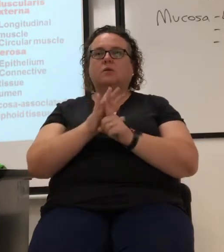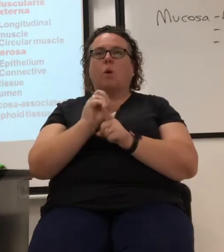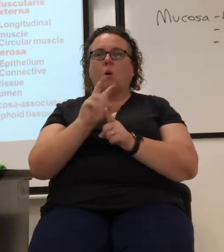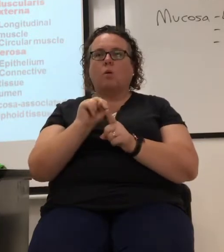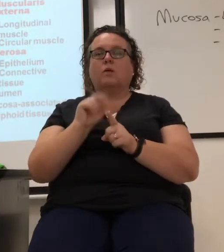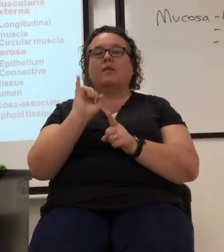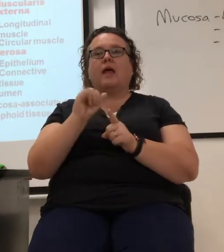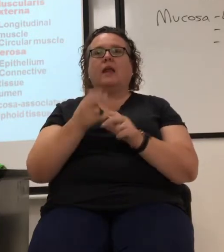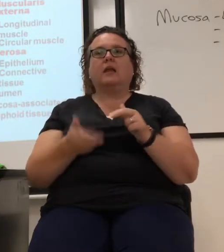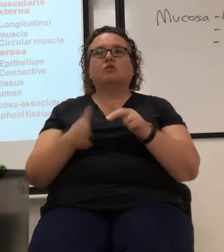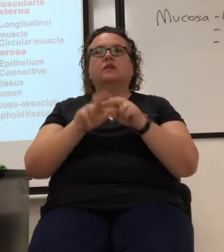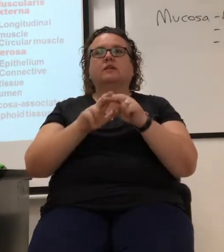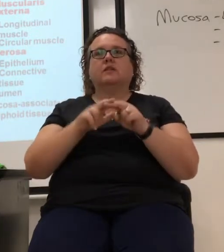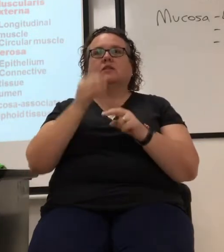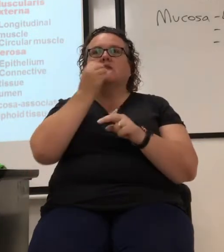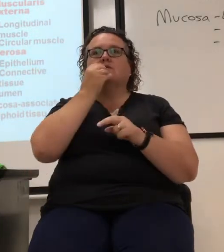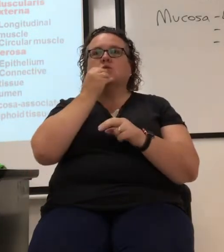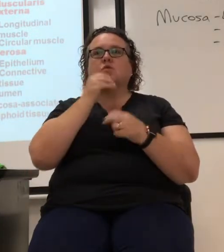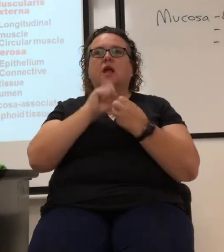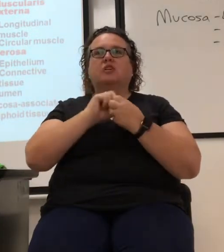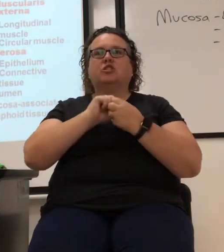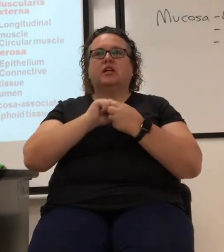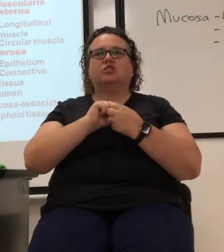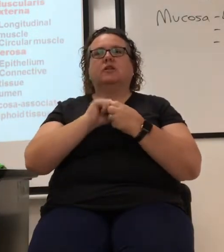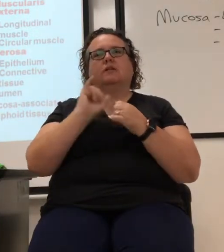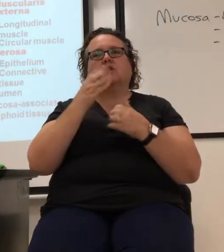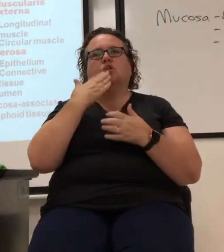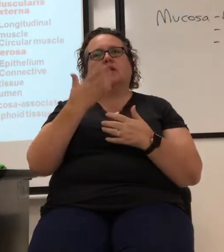food agitation, which is a good thing.